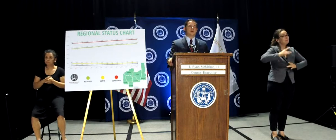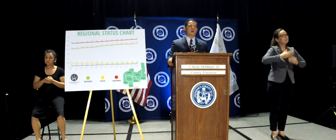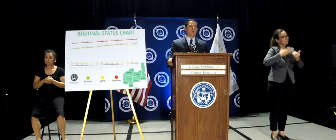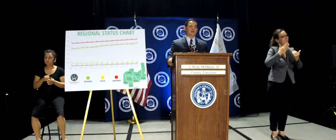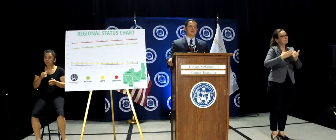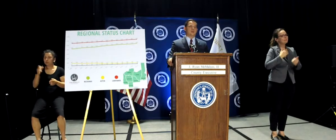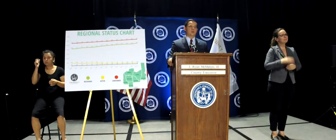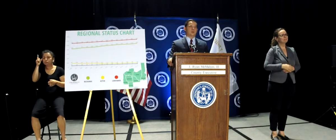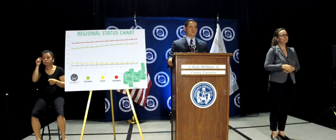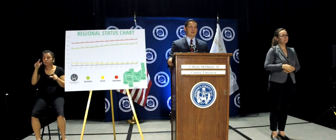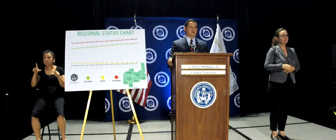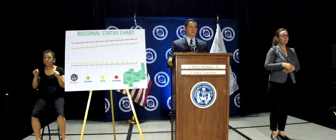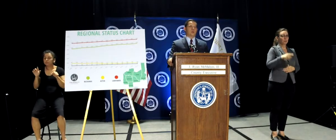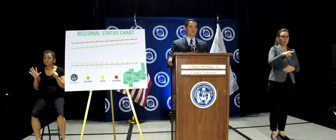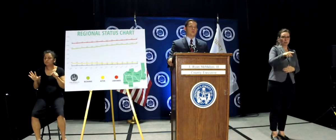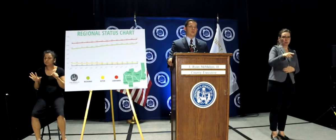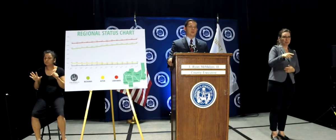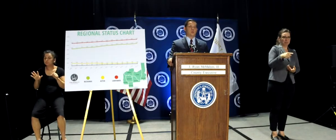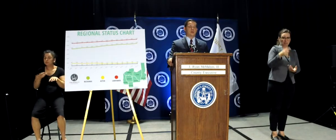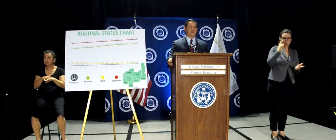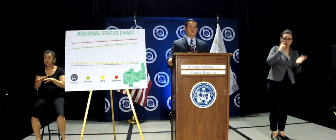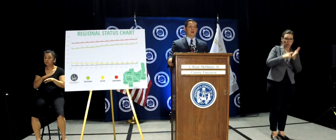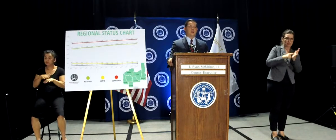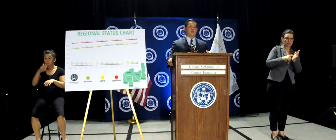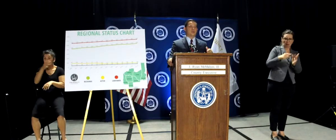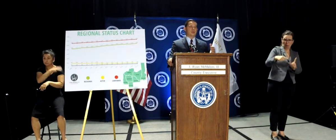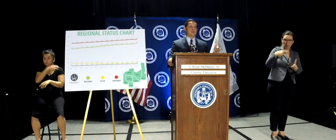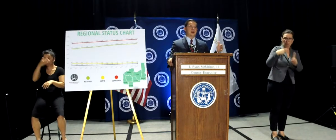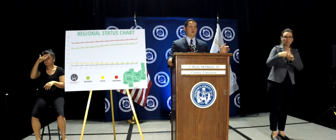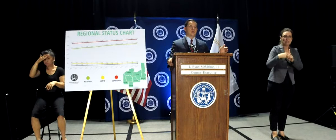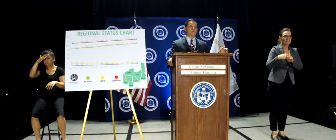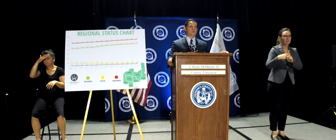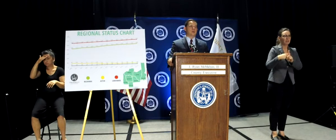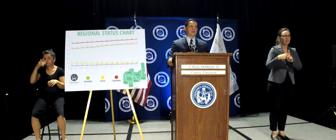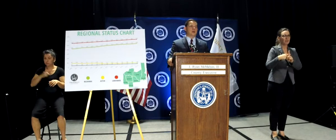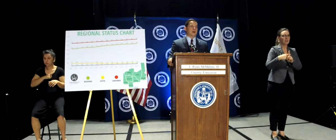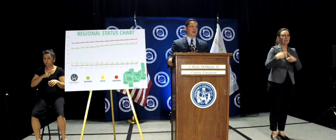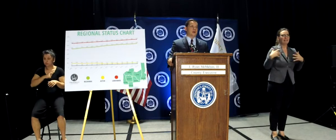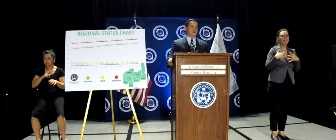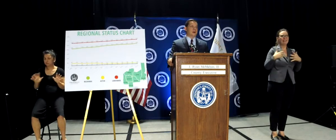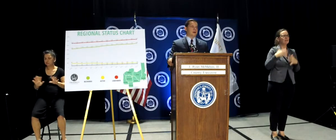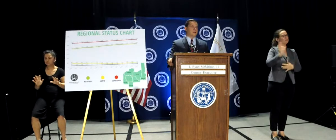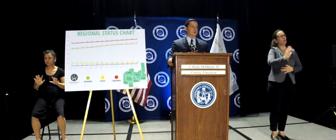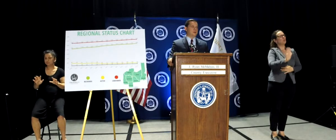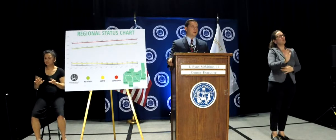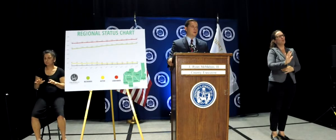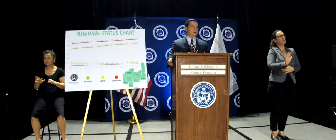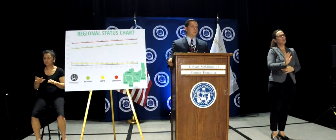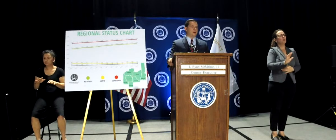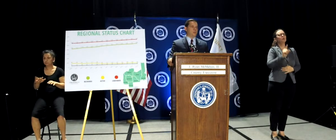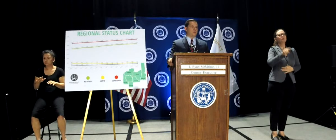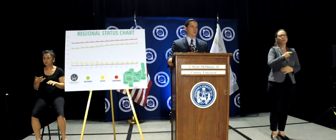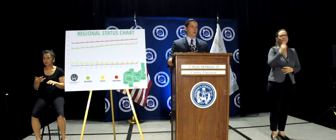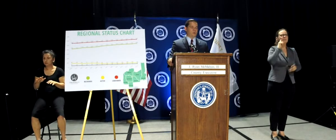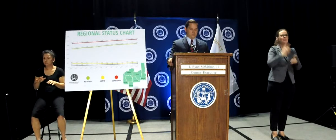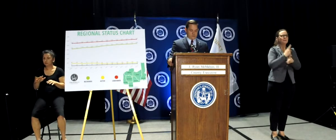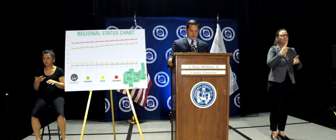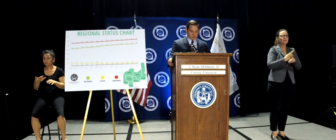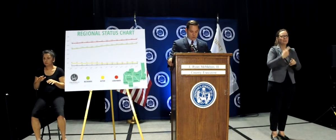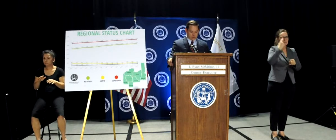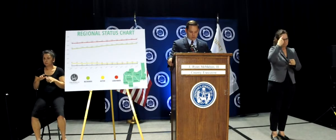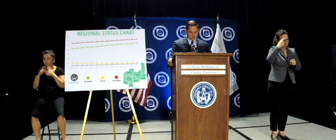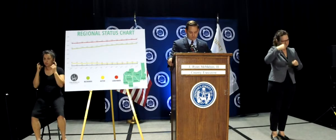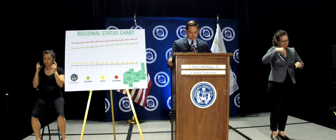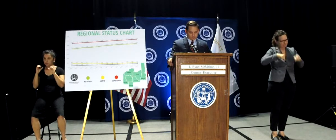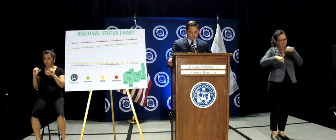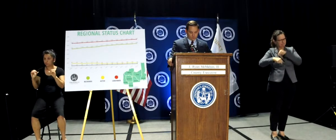cases. We need to really assess were there things that we could have done to change the outcomes and get better moving forward. That's